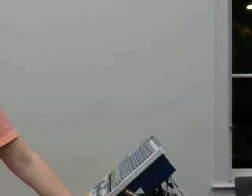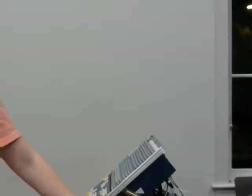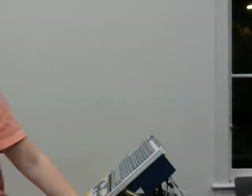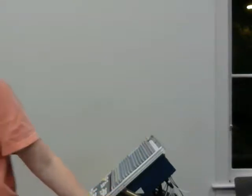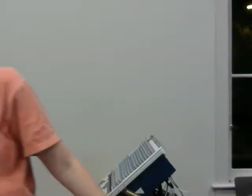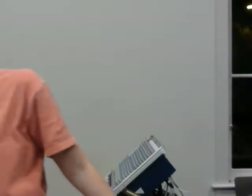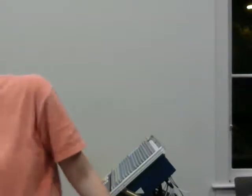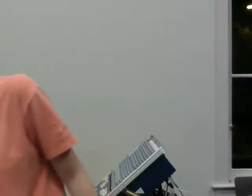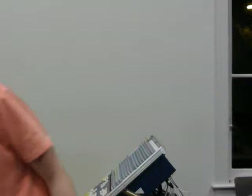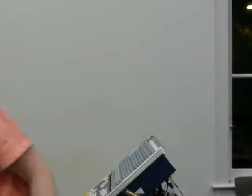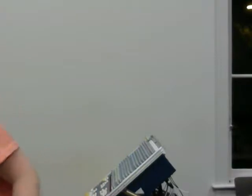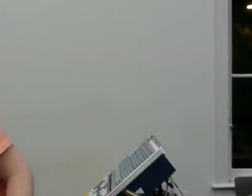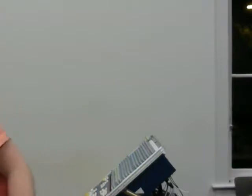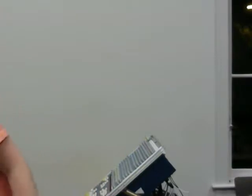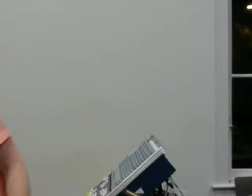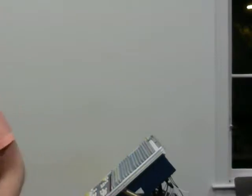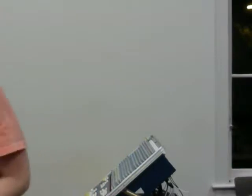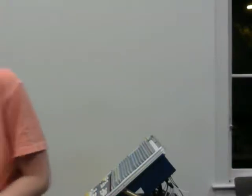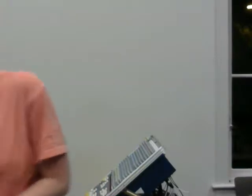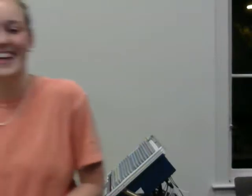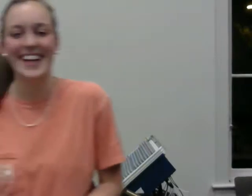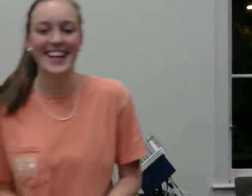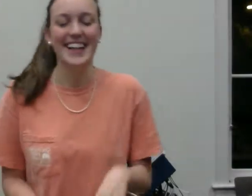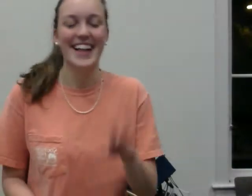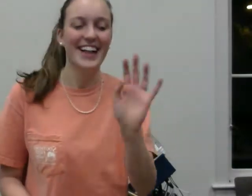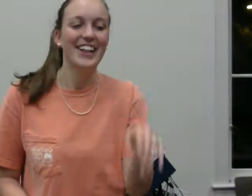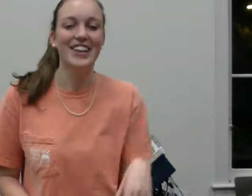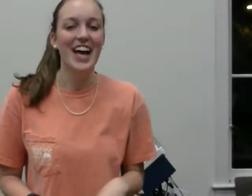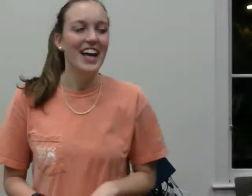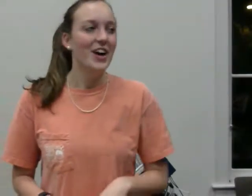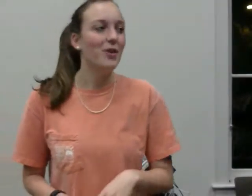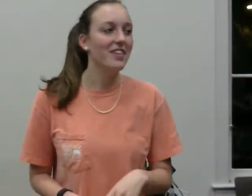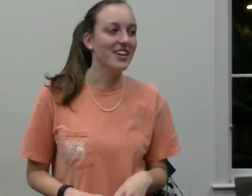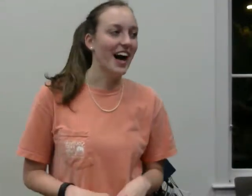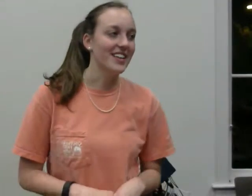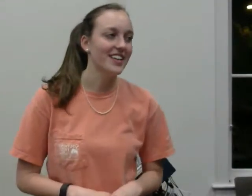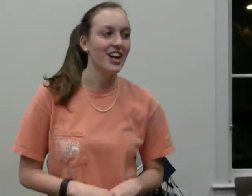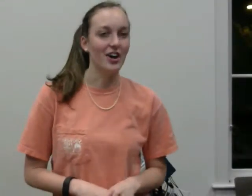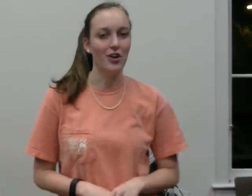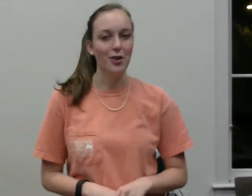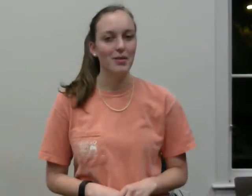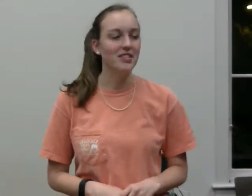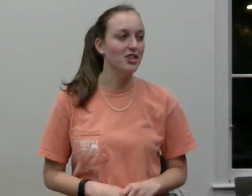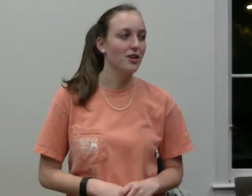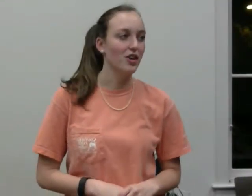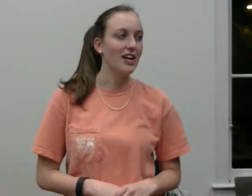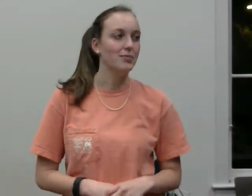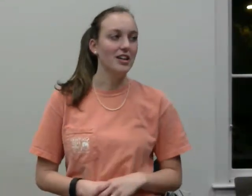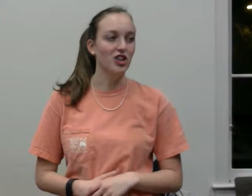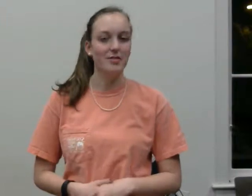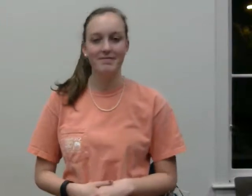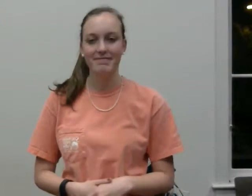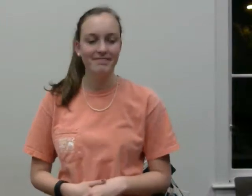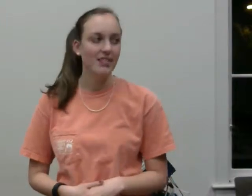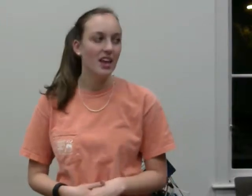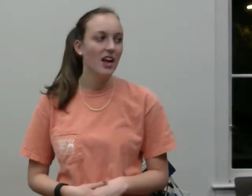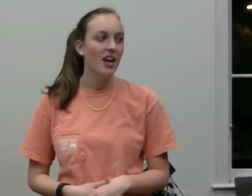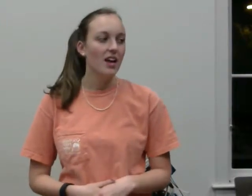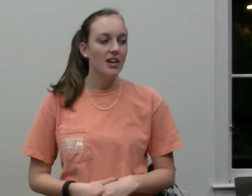That's funny. Of course it is. What? One of the guys in our group is a turf grass major. And